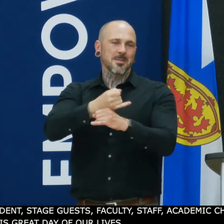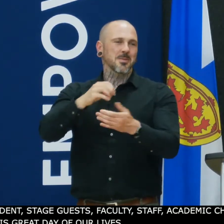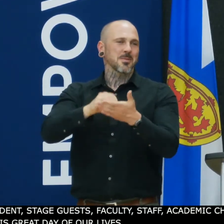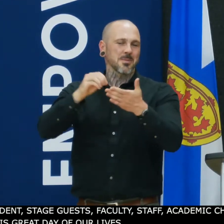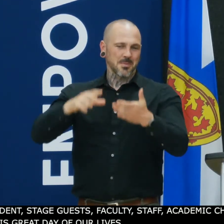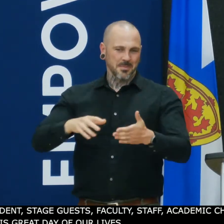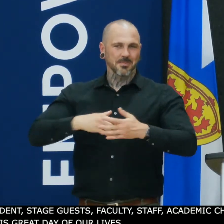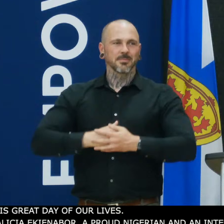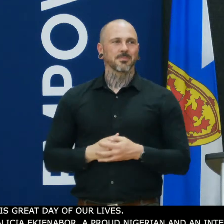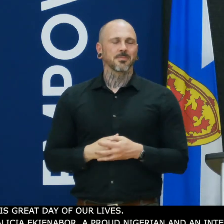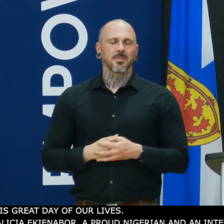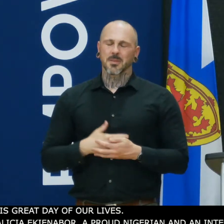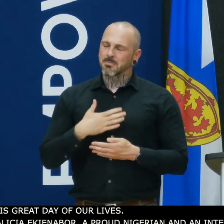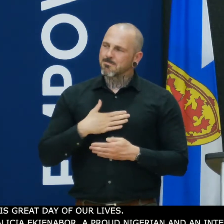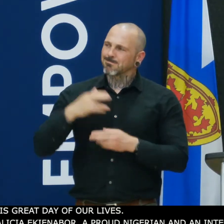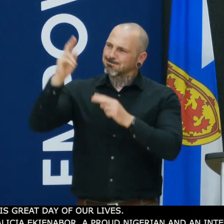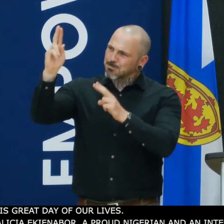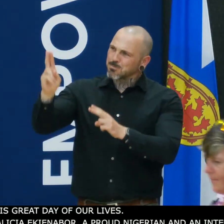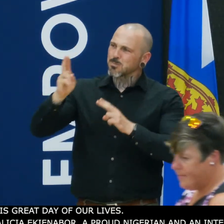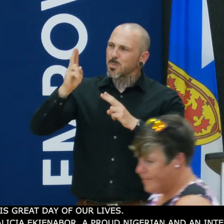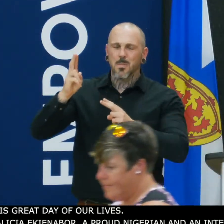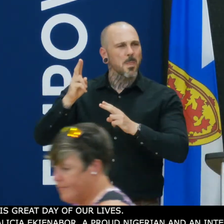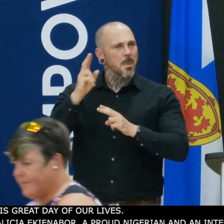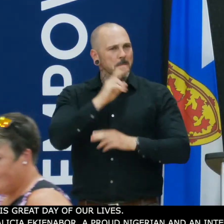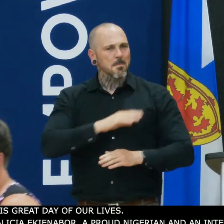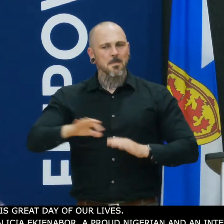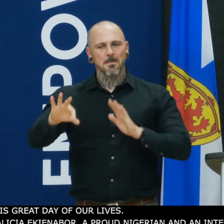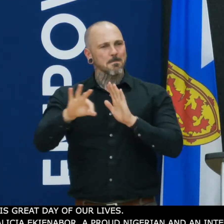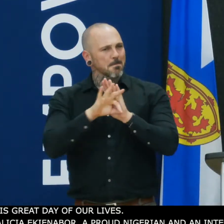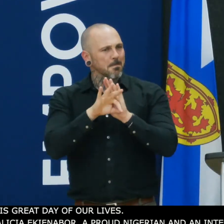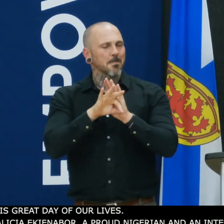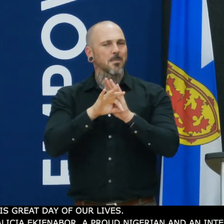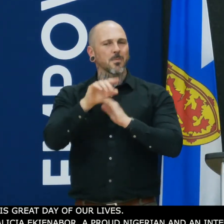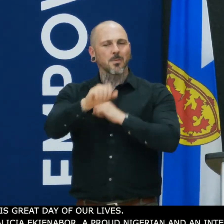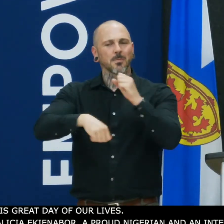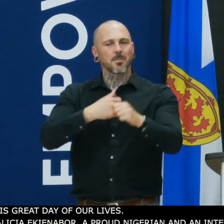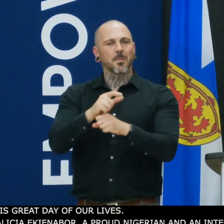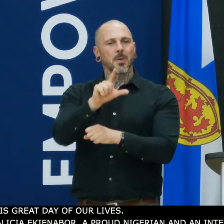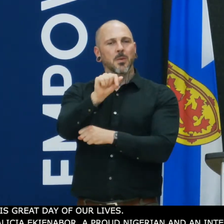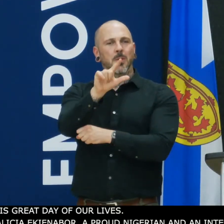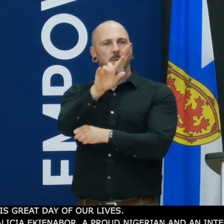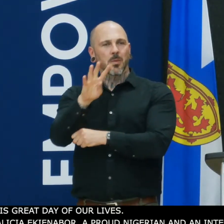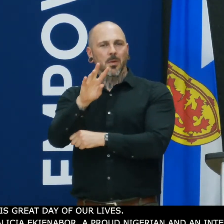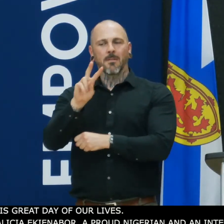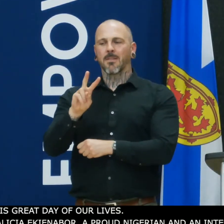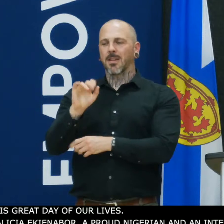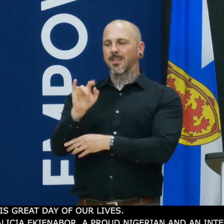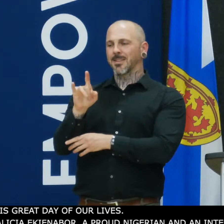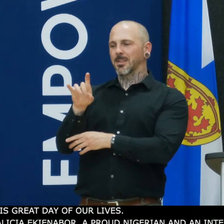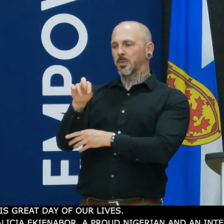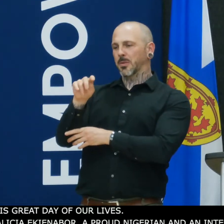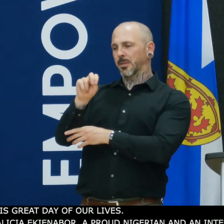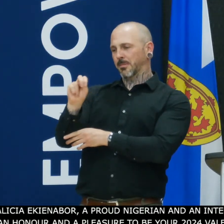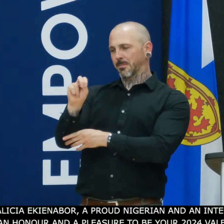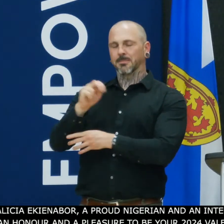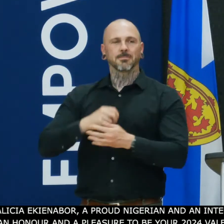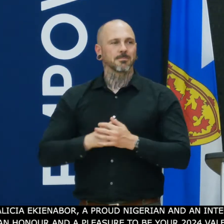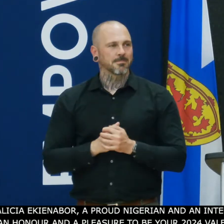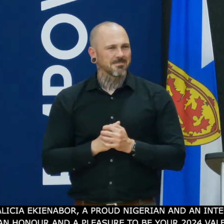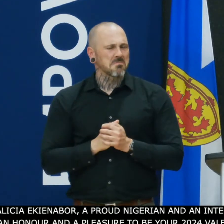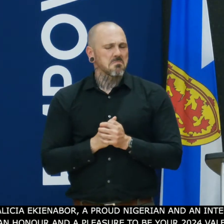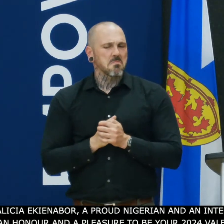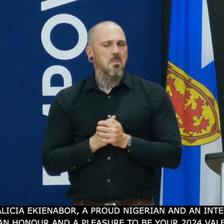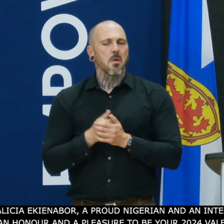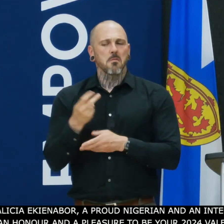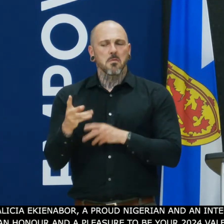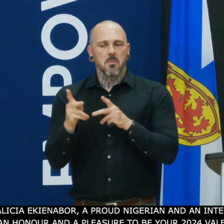is an honor and a pleasure to be your 2024 valedictorian. I would like to give special recognition to a few people